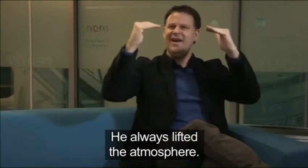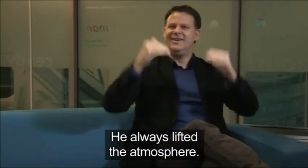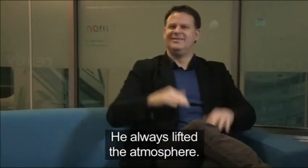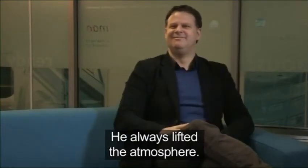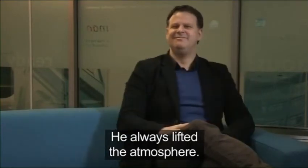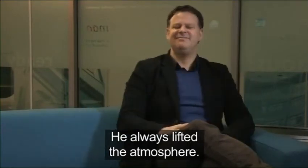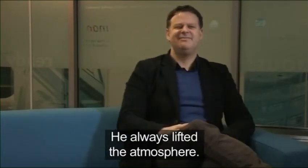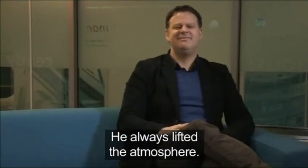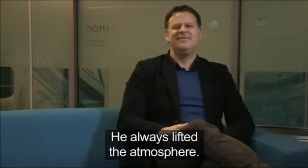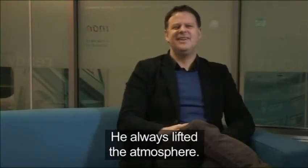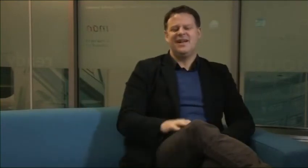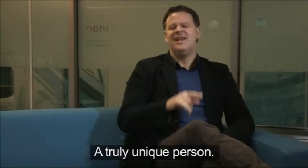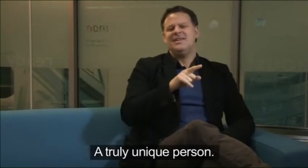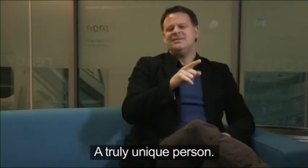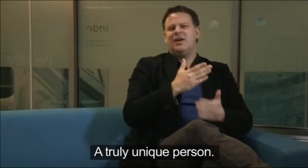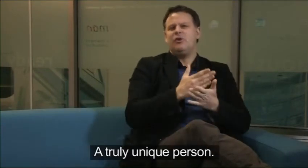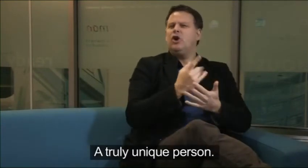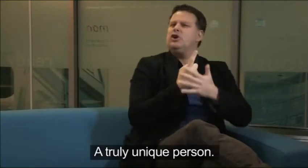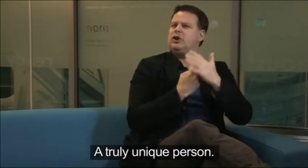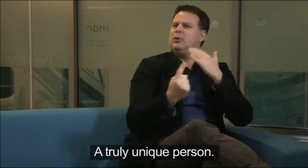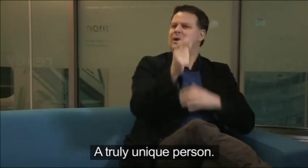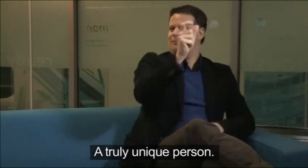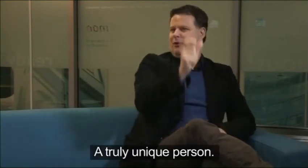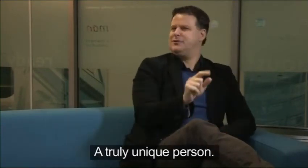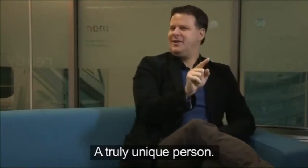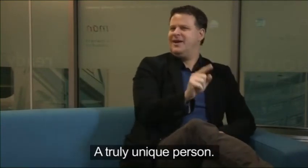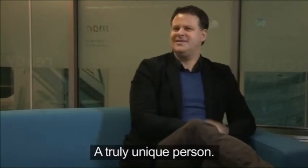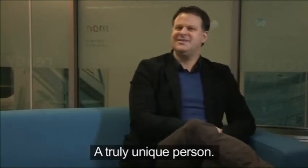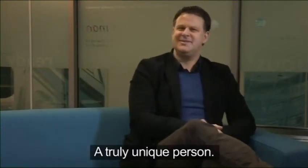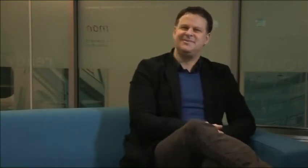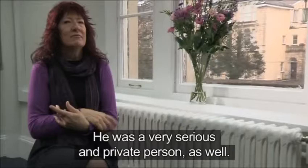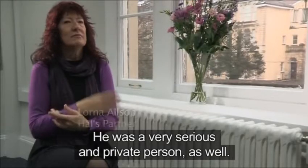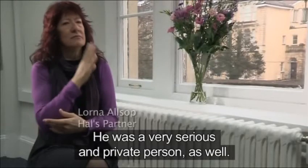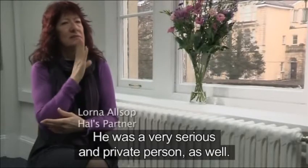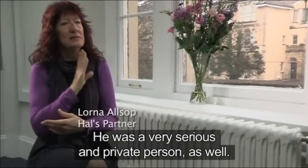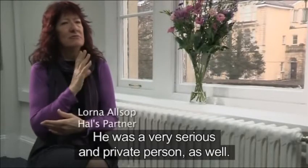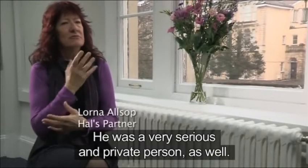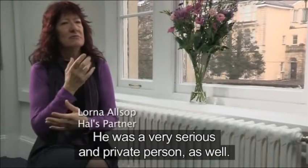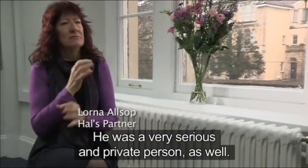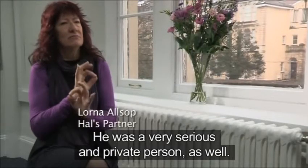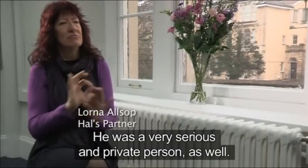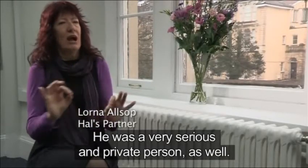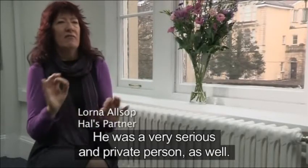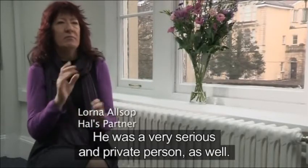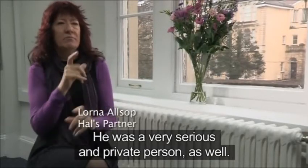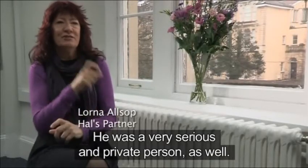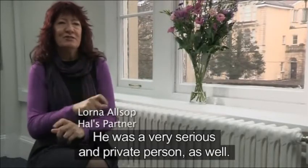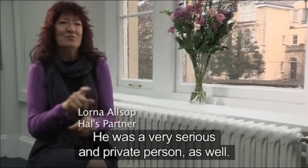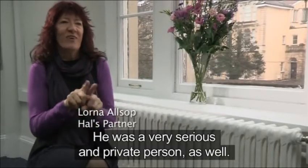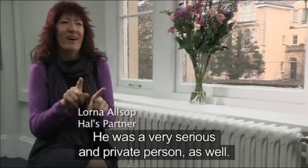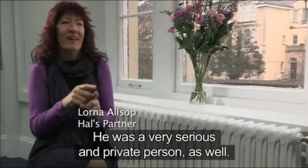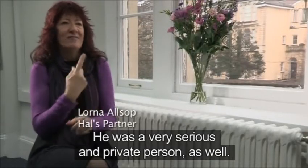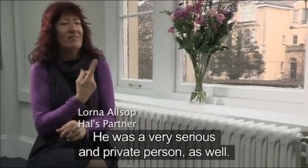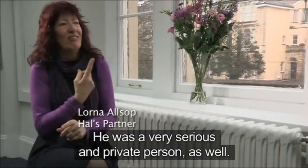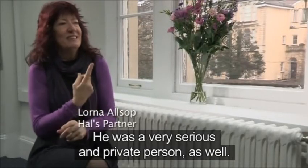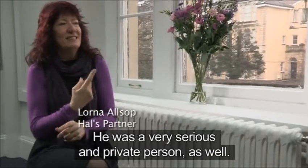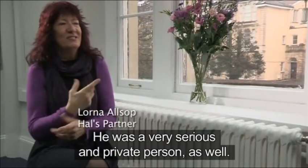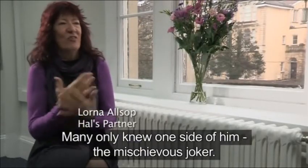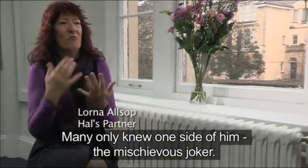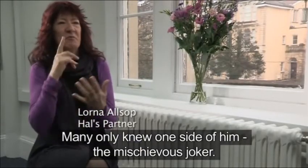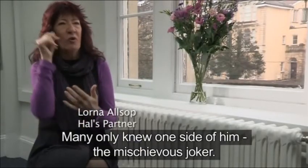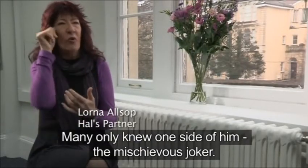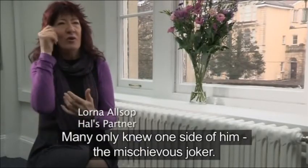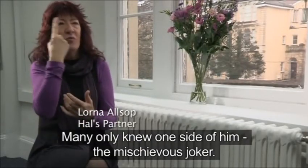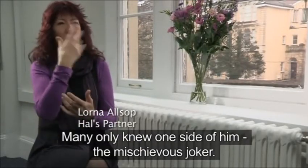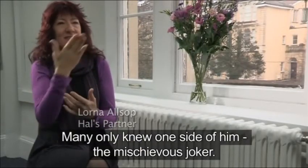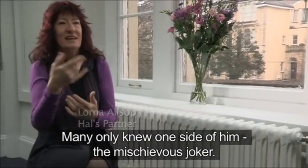He always lifted the atmosphere. A truly unique person. He was a very serious and private